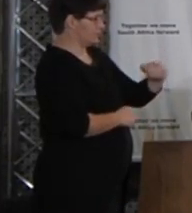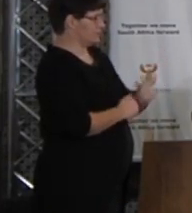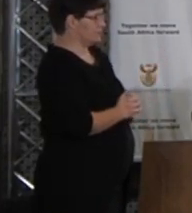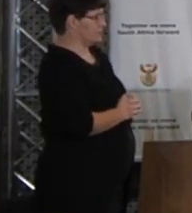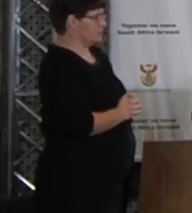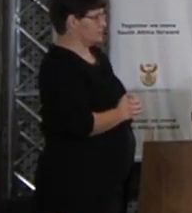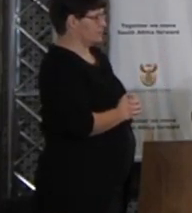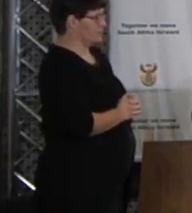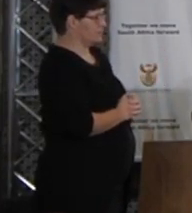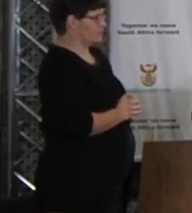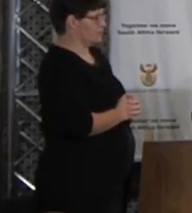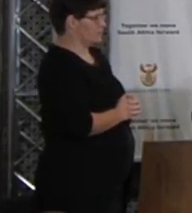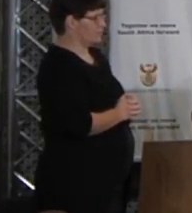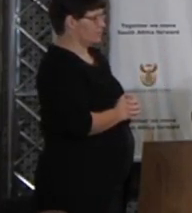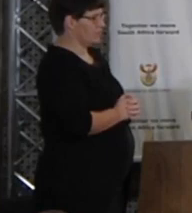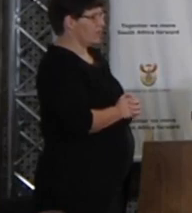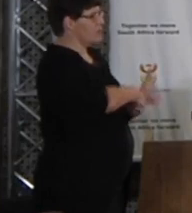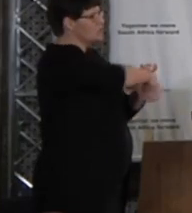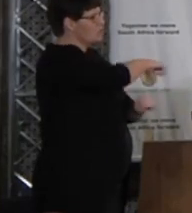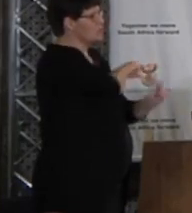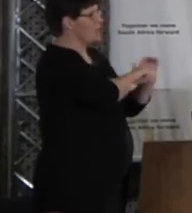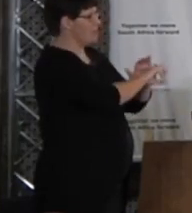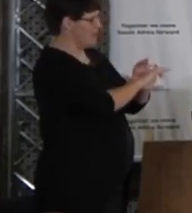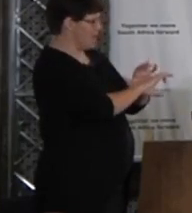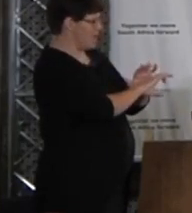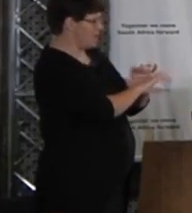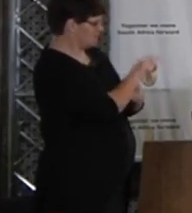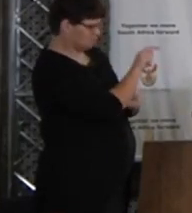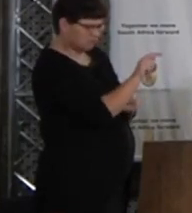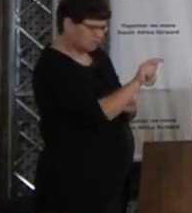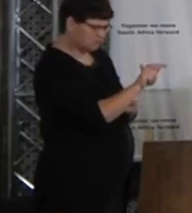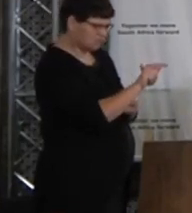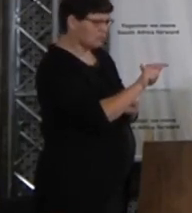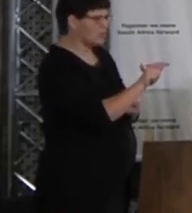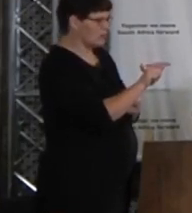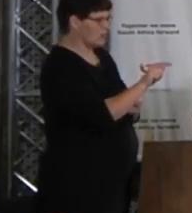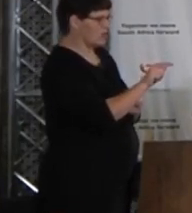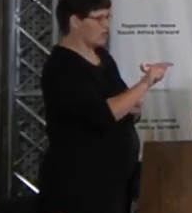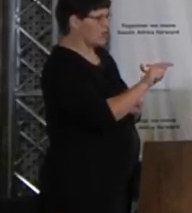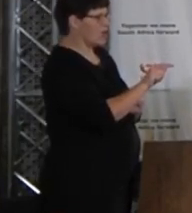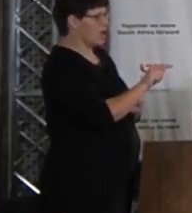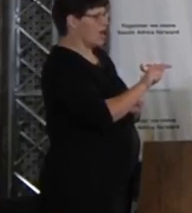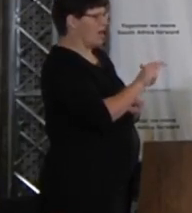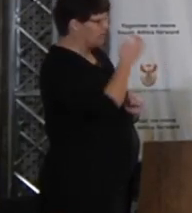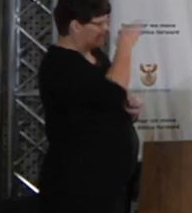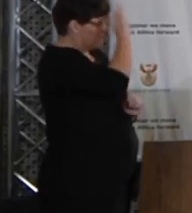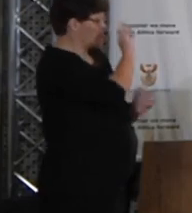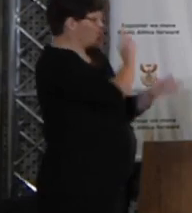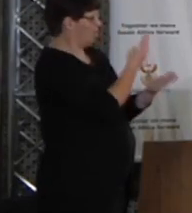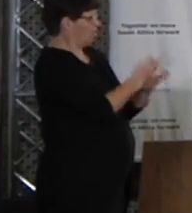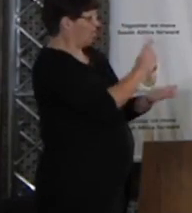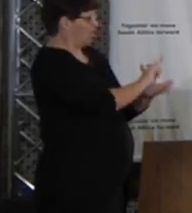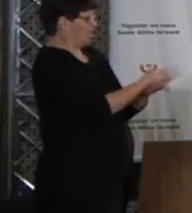from various social media platforms that the government is flip-flopping on the regulations from time to